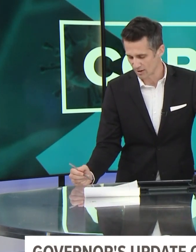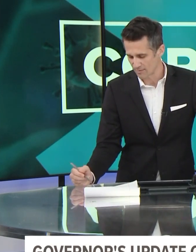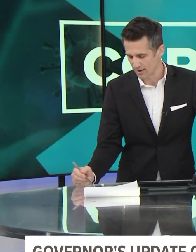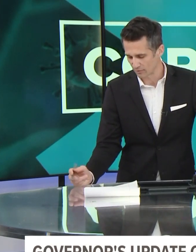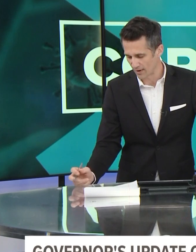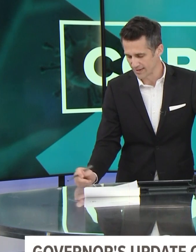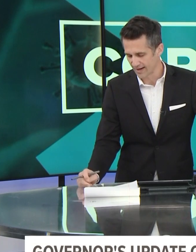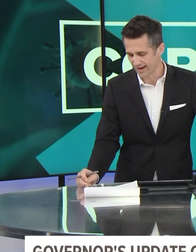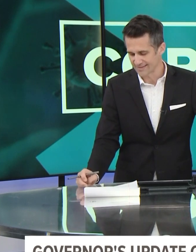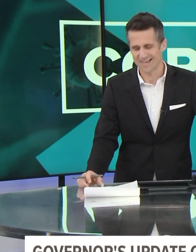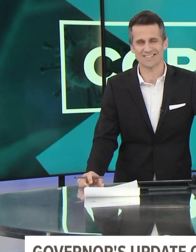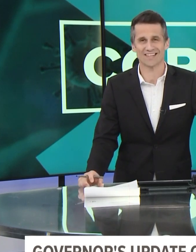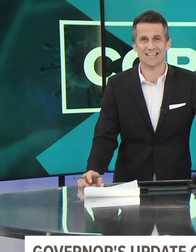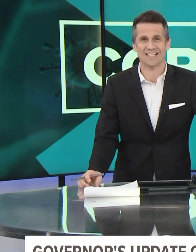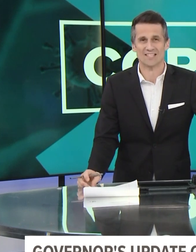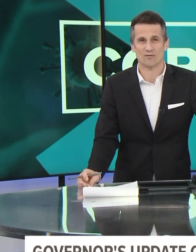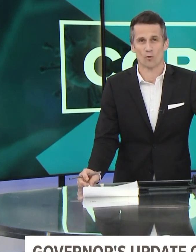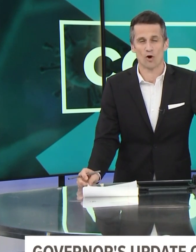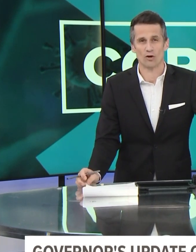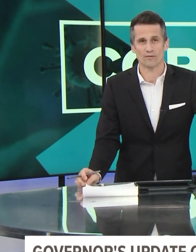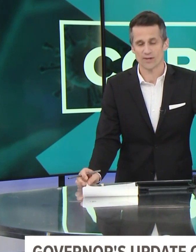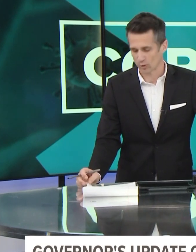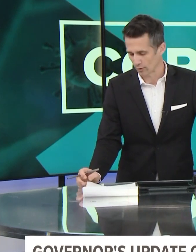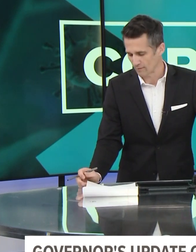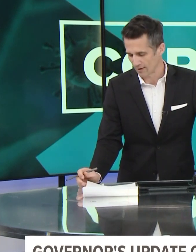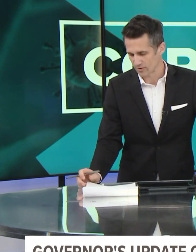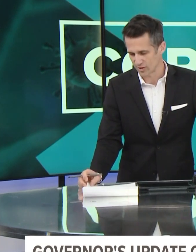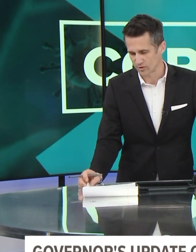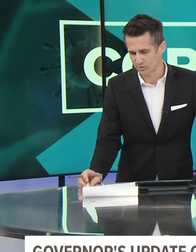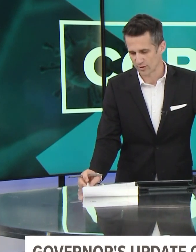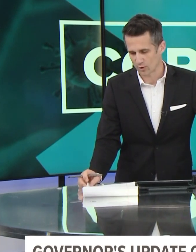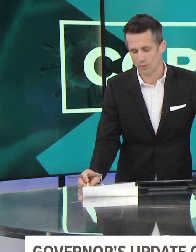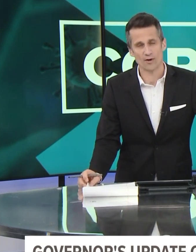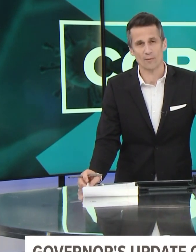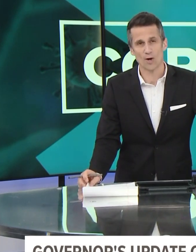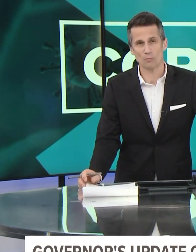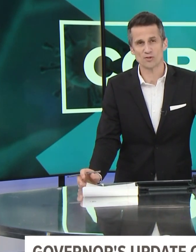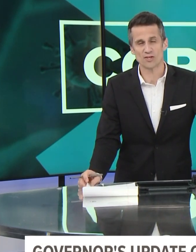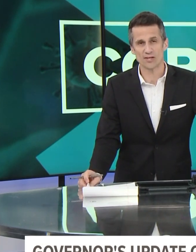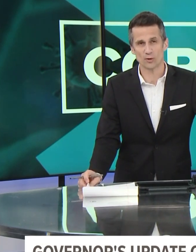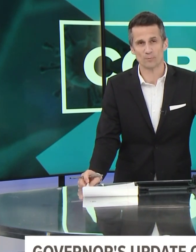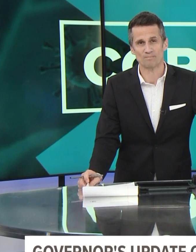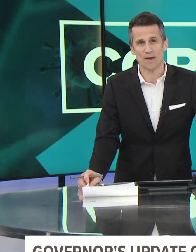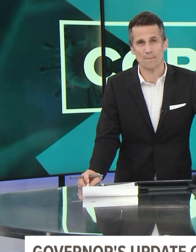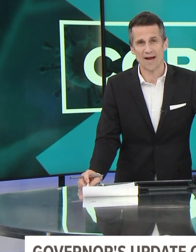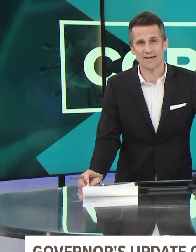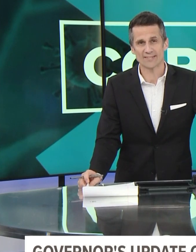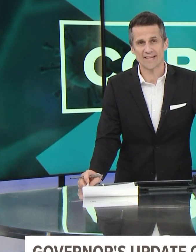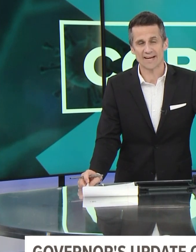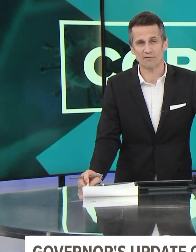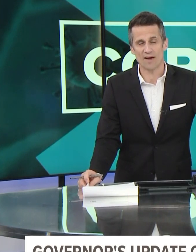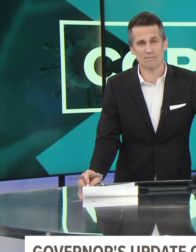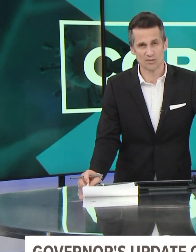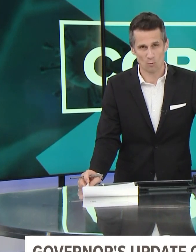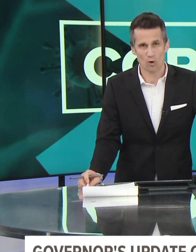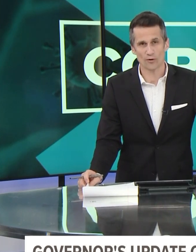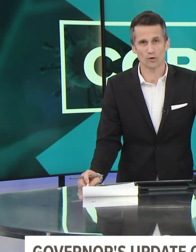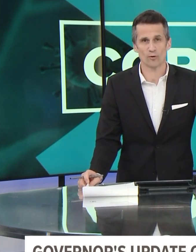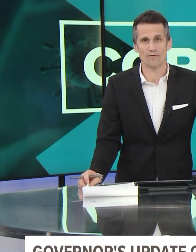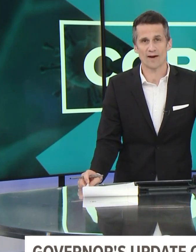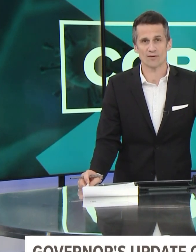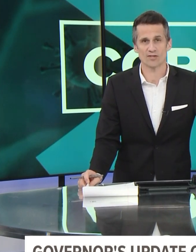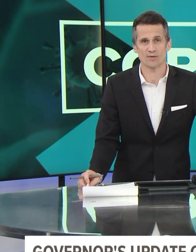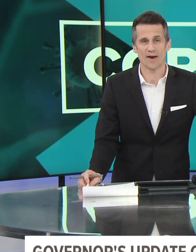expecting to talk about funding and testing for all of the coronavirus issues that are going on. We hope to see you back here tonight at 5. Much more